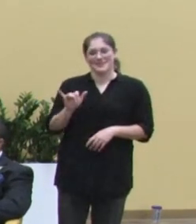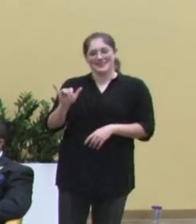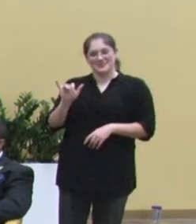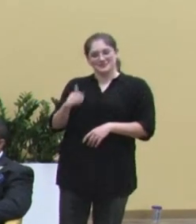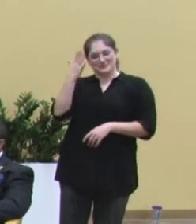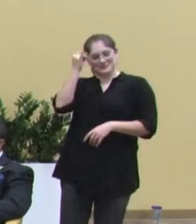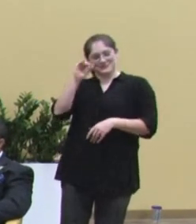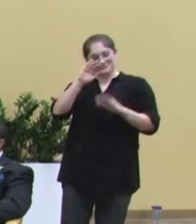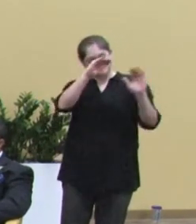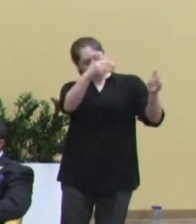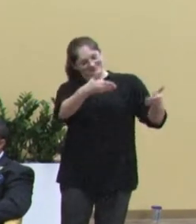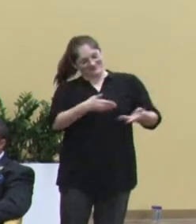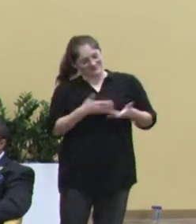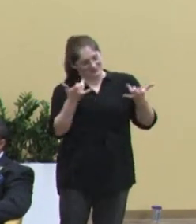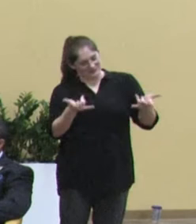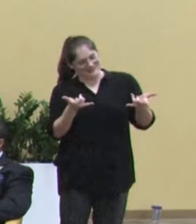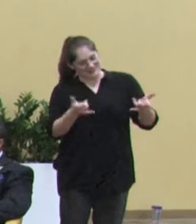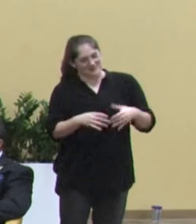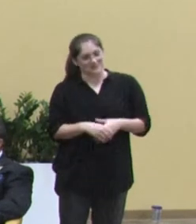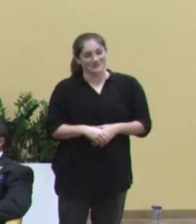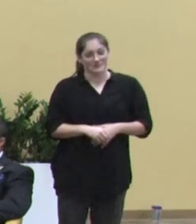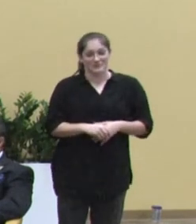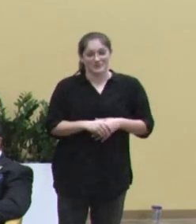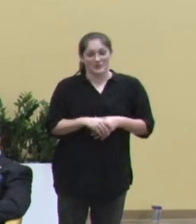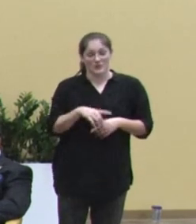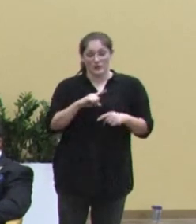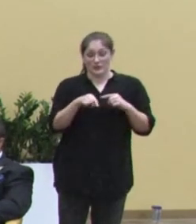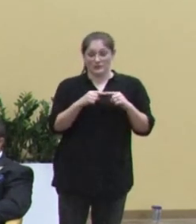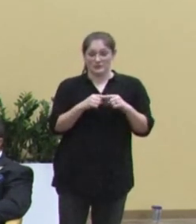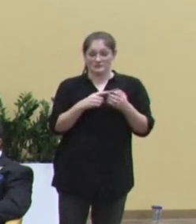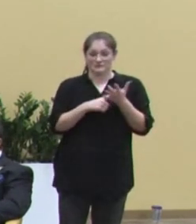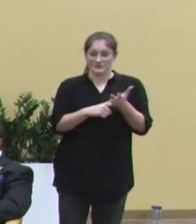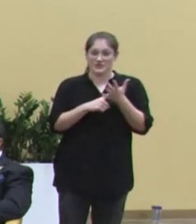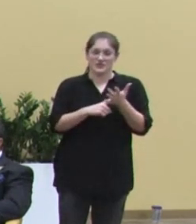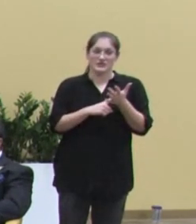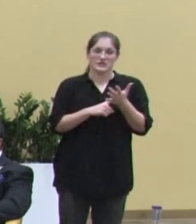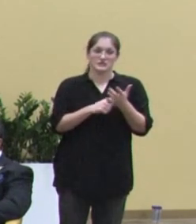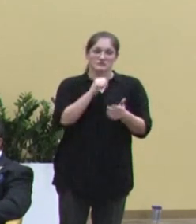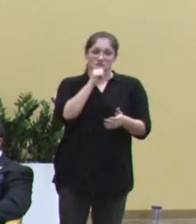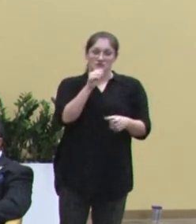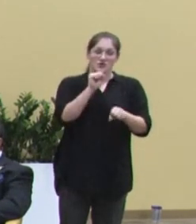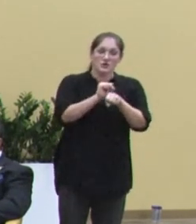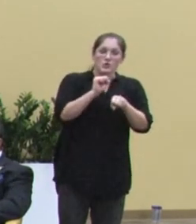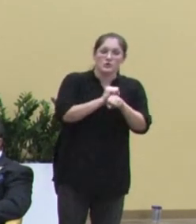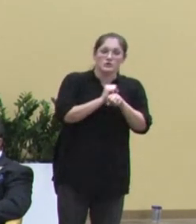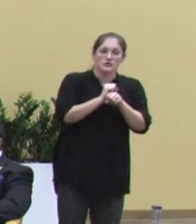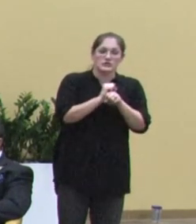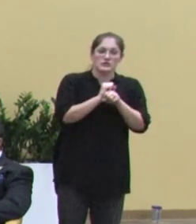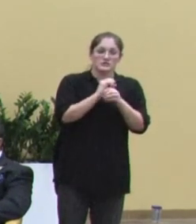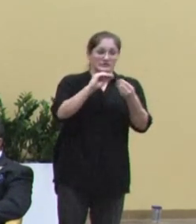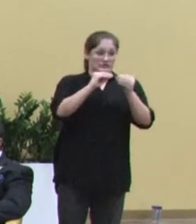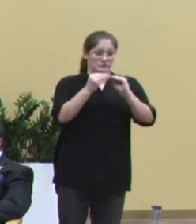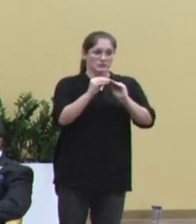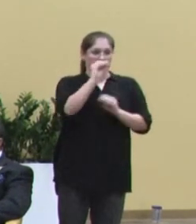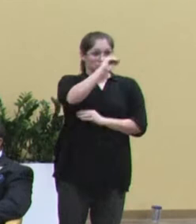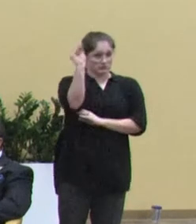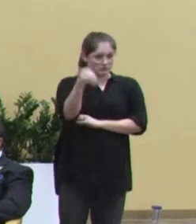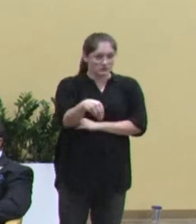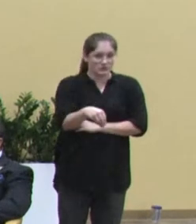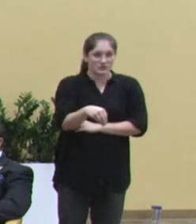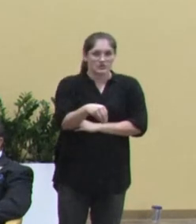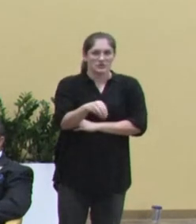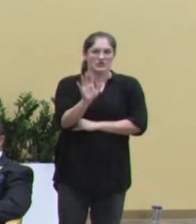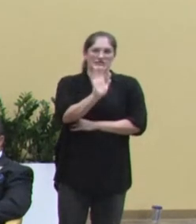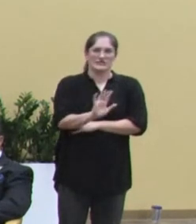that when we talk about the unemployment rate for those individuals with disability, it's almost one out of